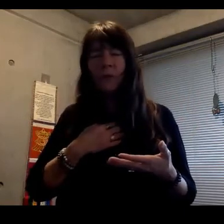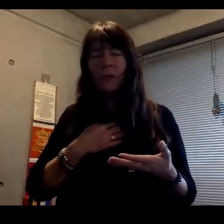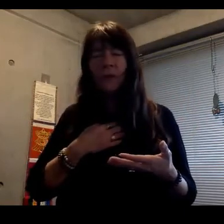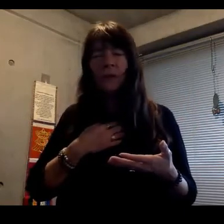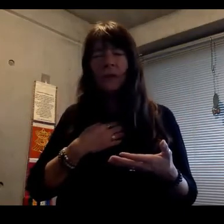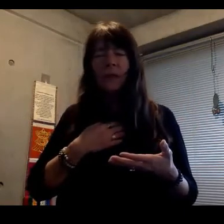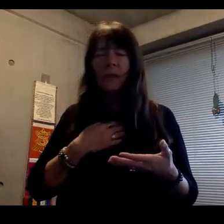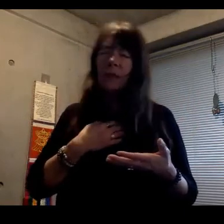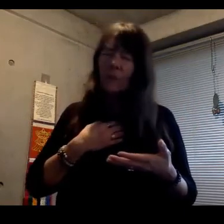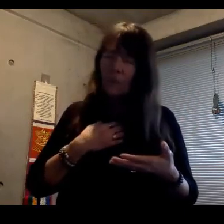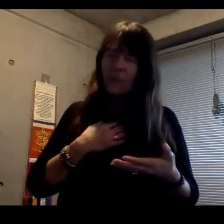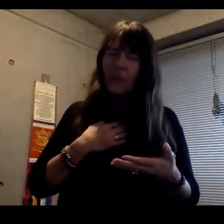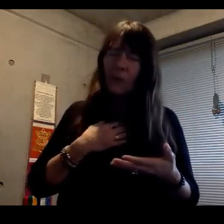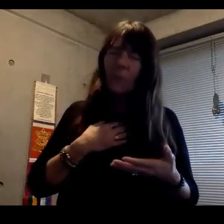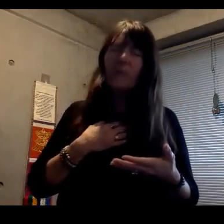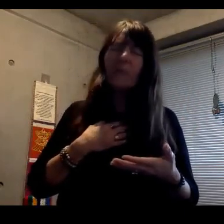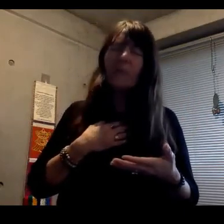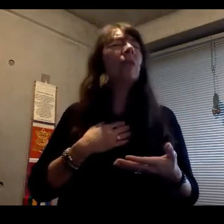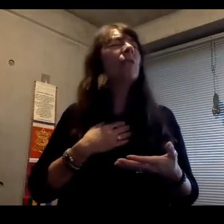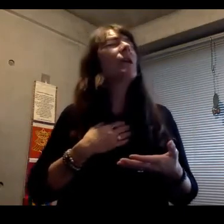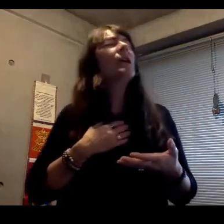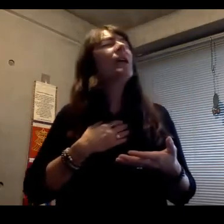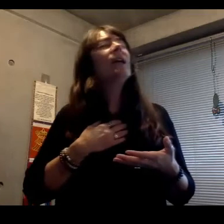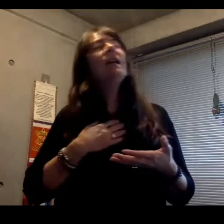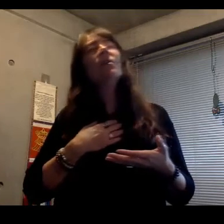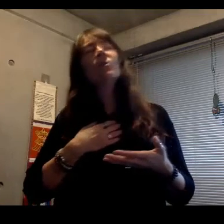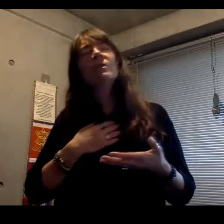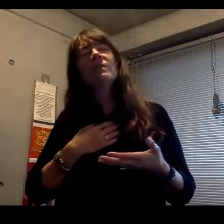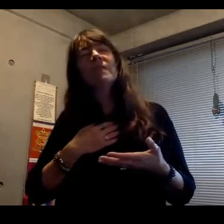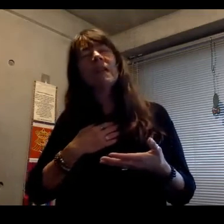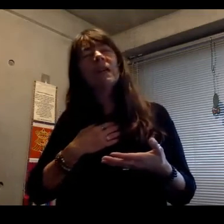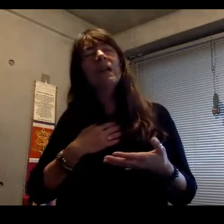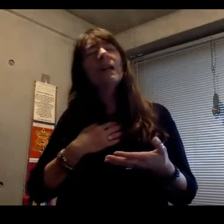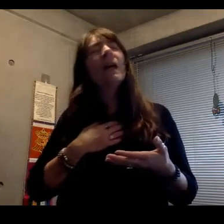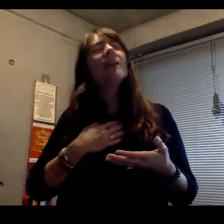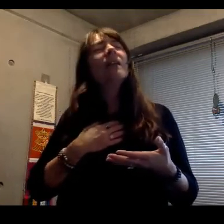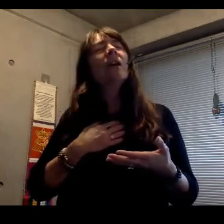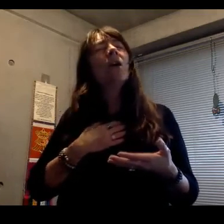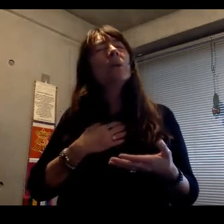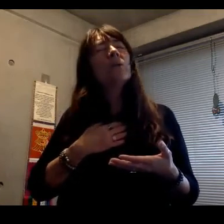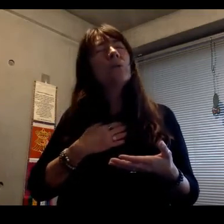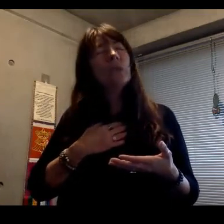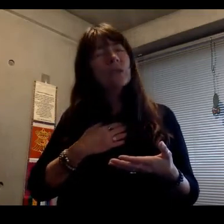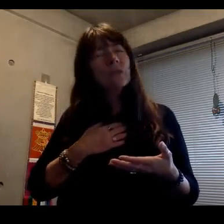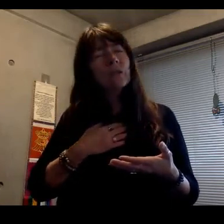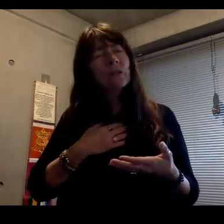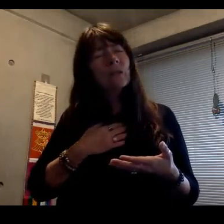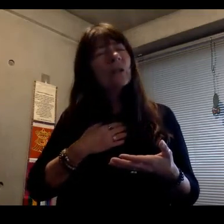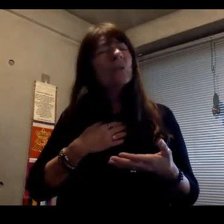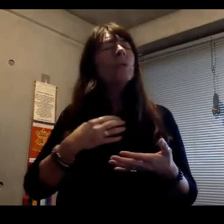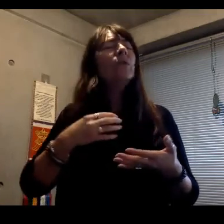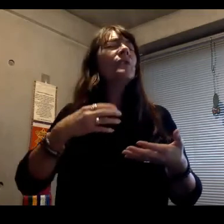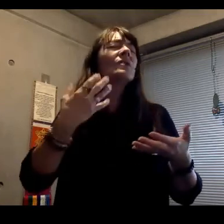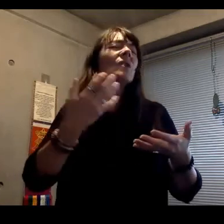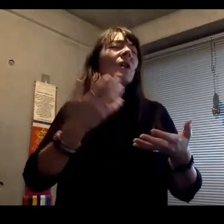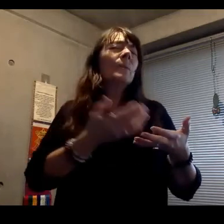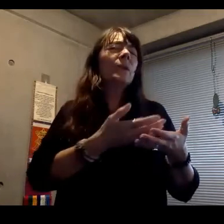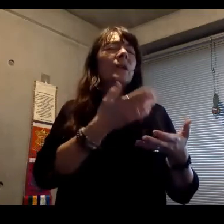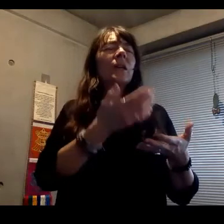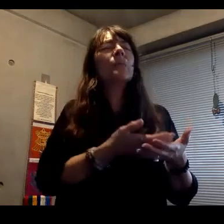you. Because humans have egos, you see, and they are opportunists. So if